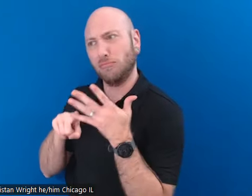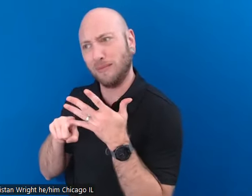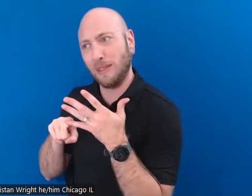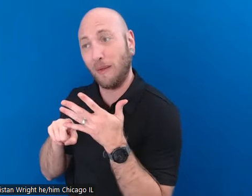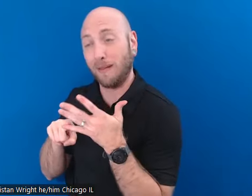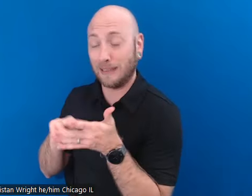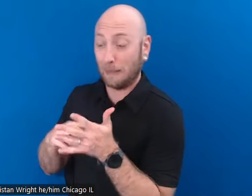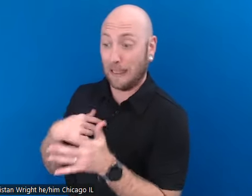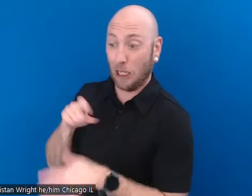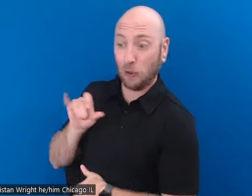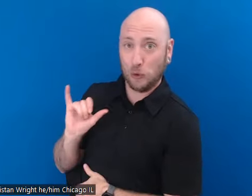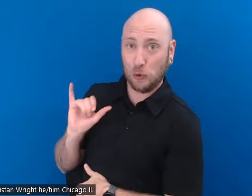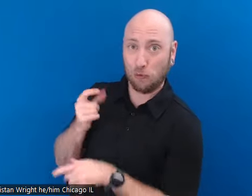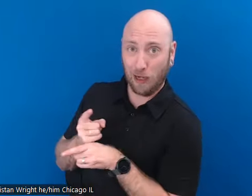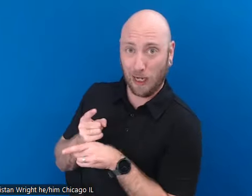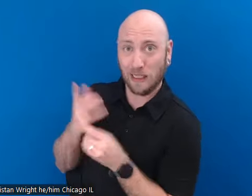hypocrite.